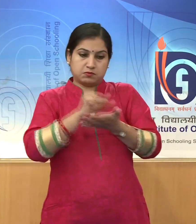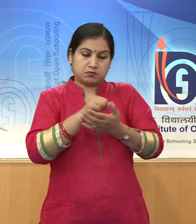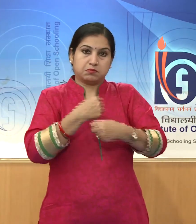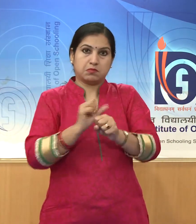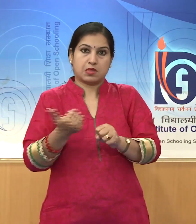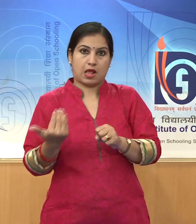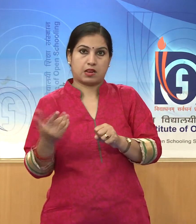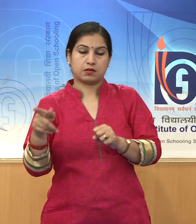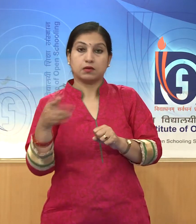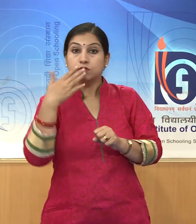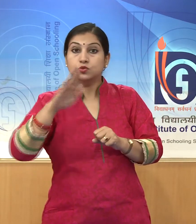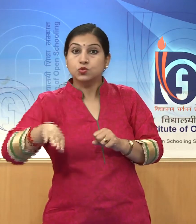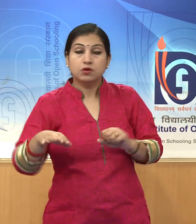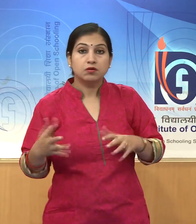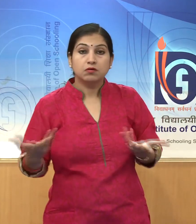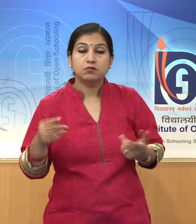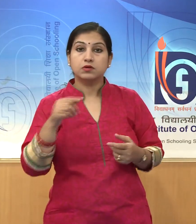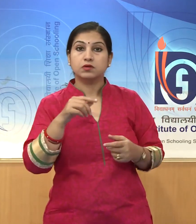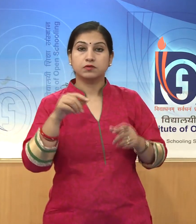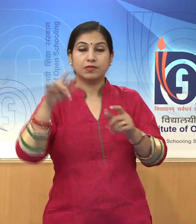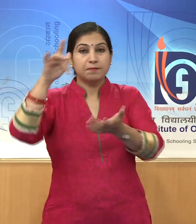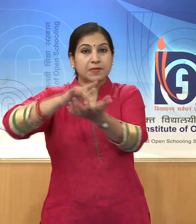He was a student of Kala Bhavan,